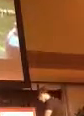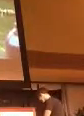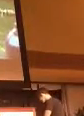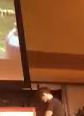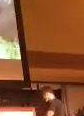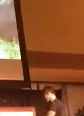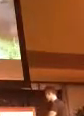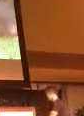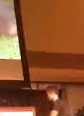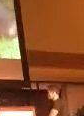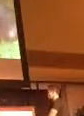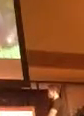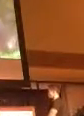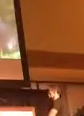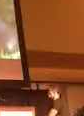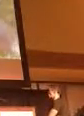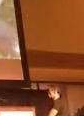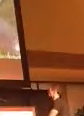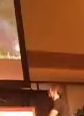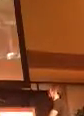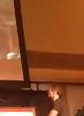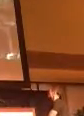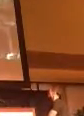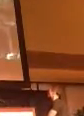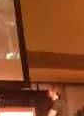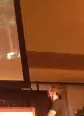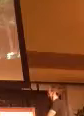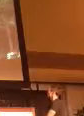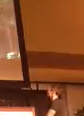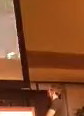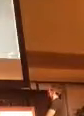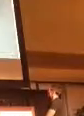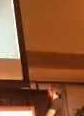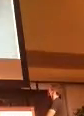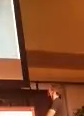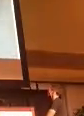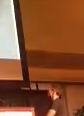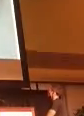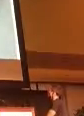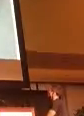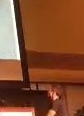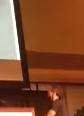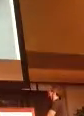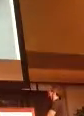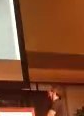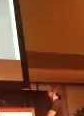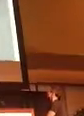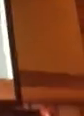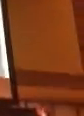Can see it in your face, the hope is gone away.